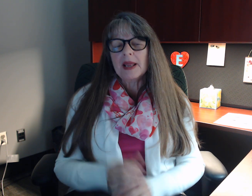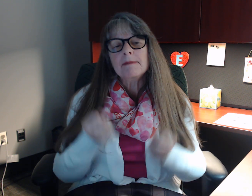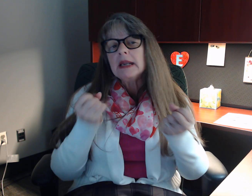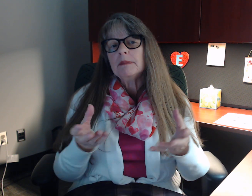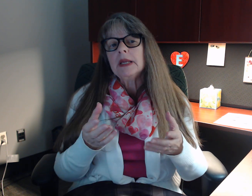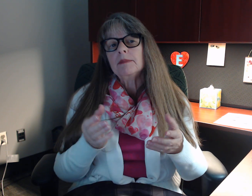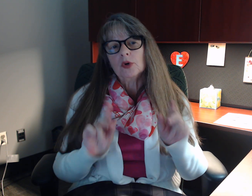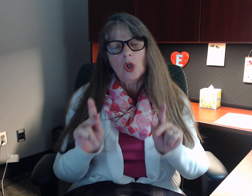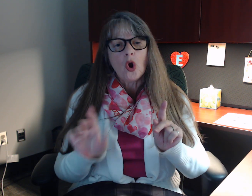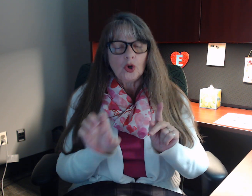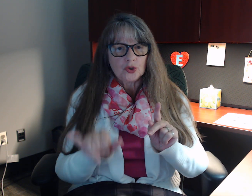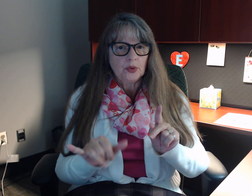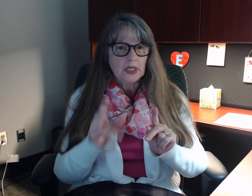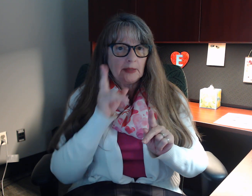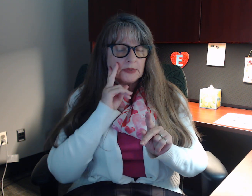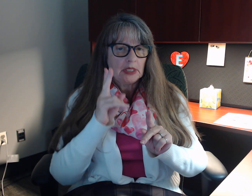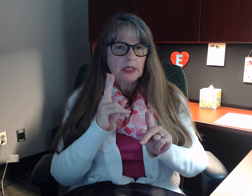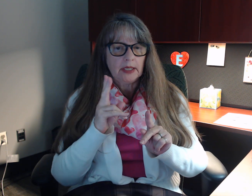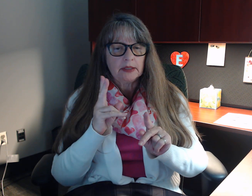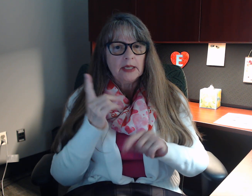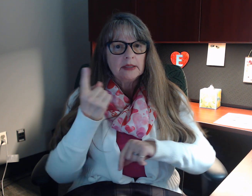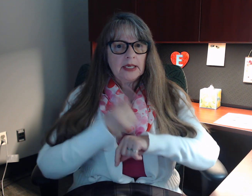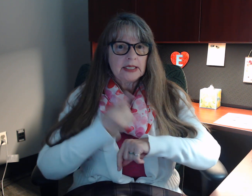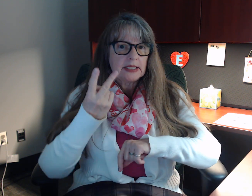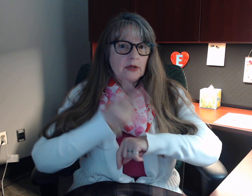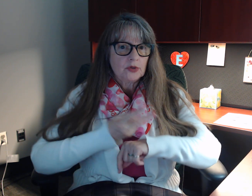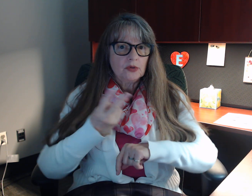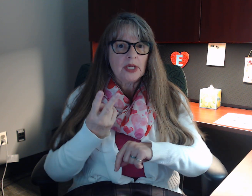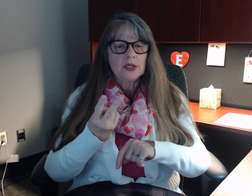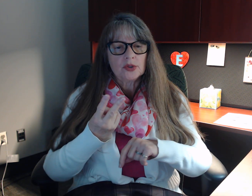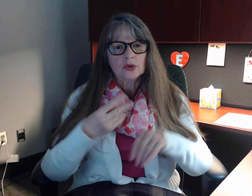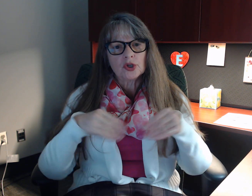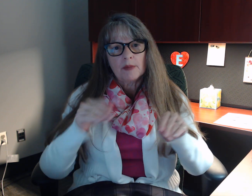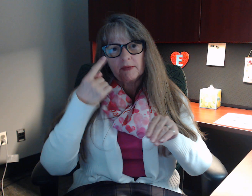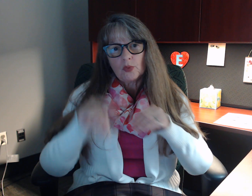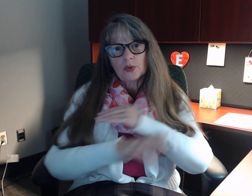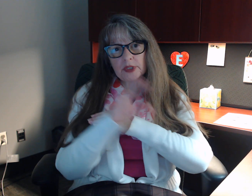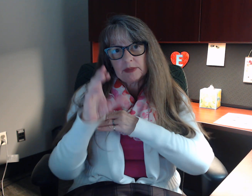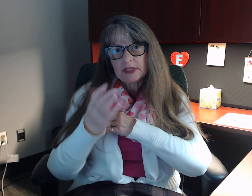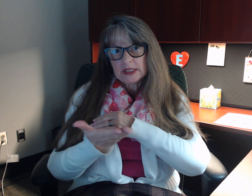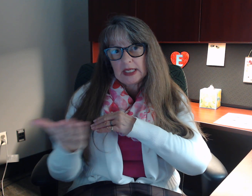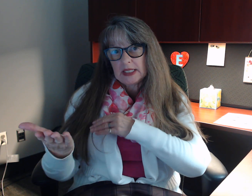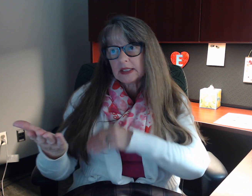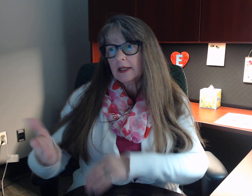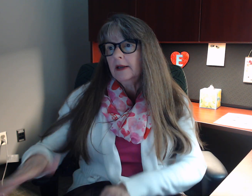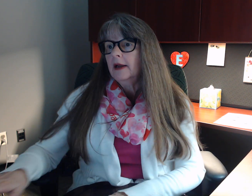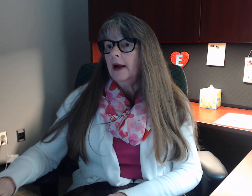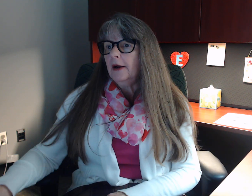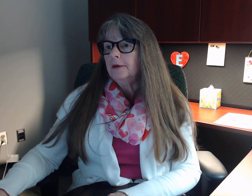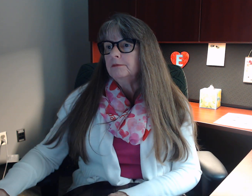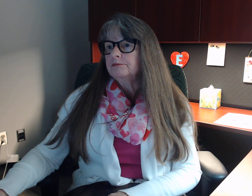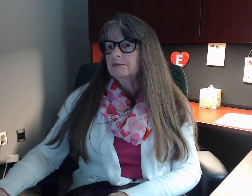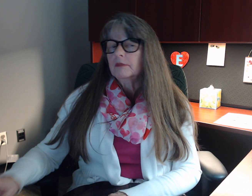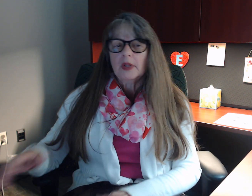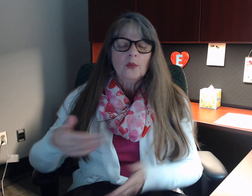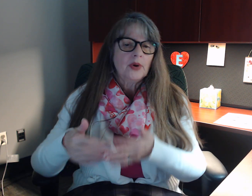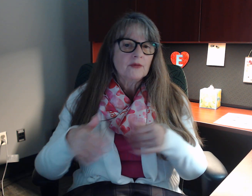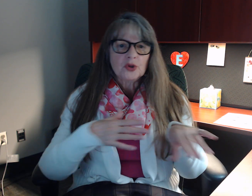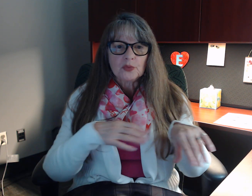many people are doing that. I'm seeing like the next day or 2 days they're shopping for Christmas things. Whenever you leave